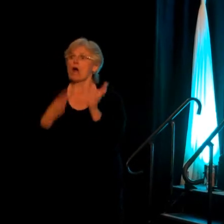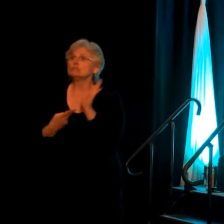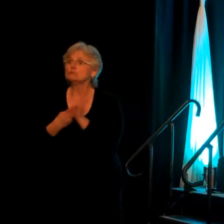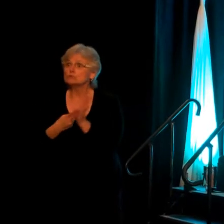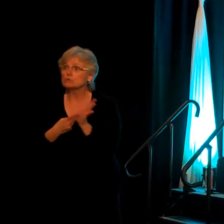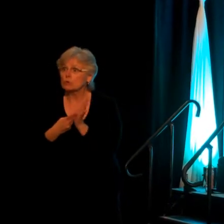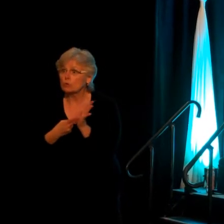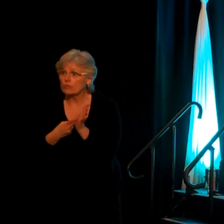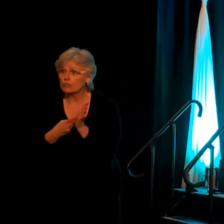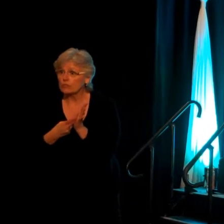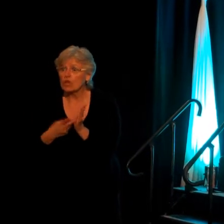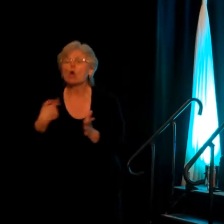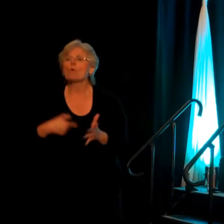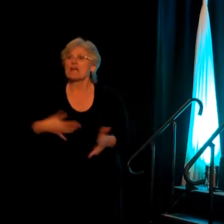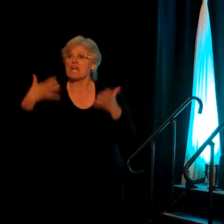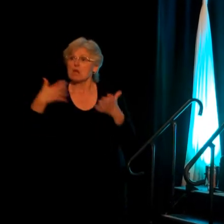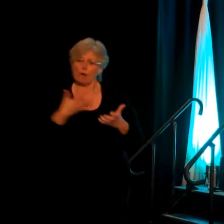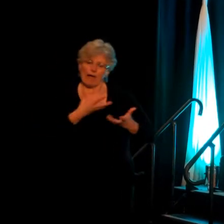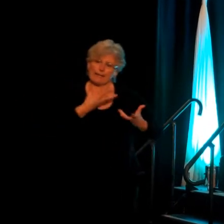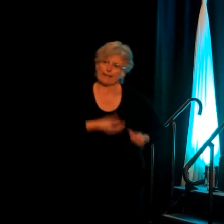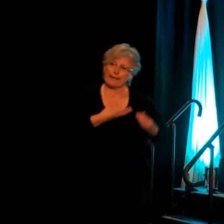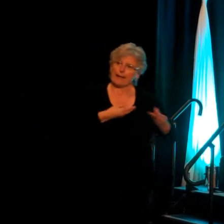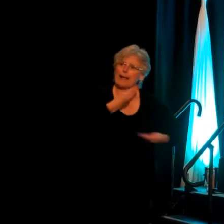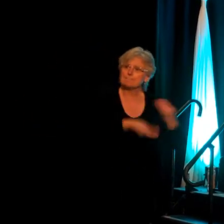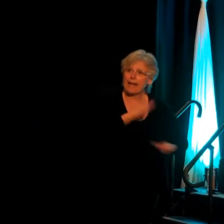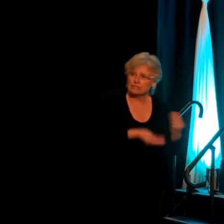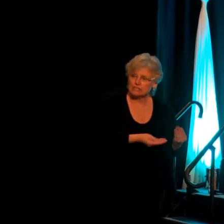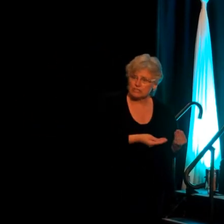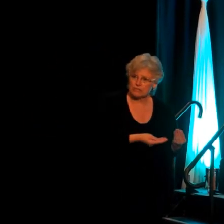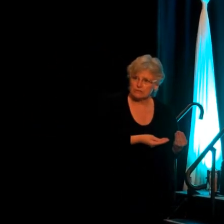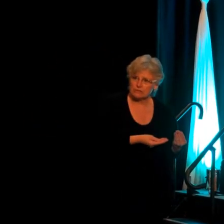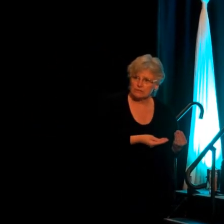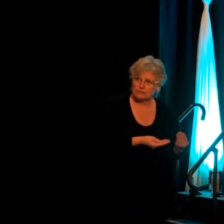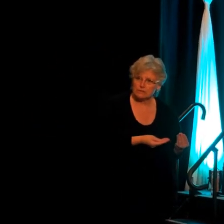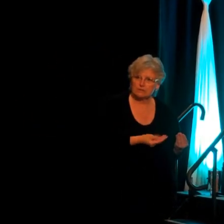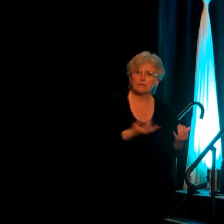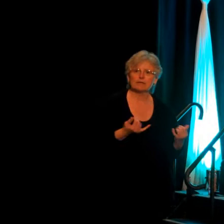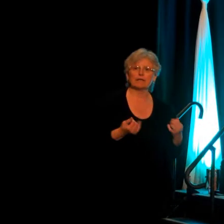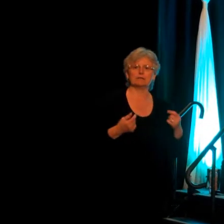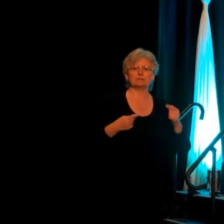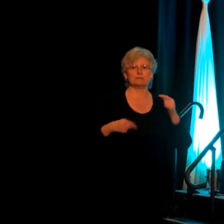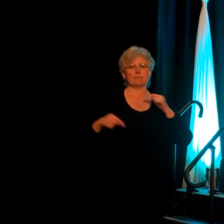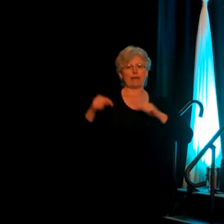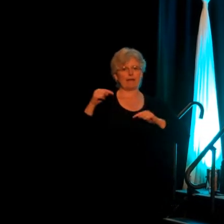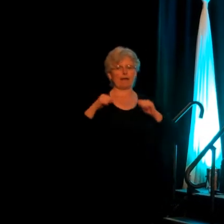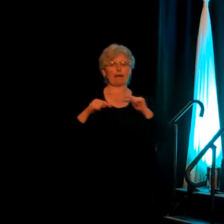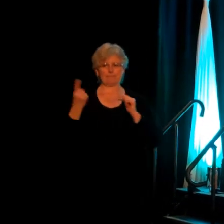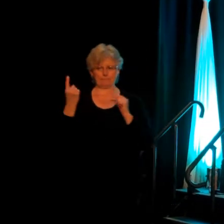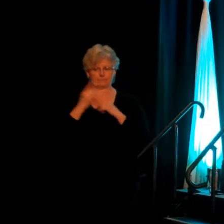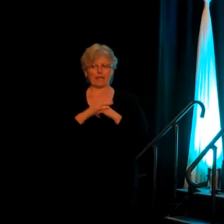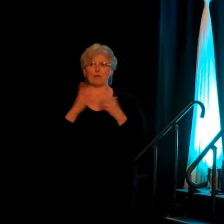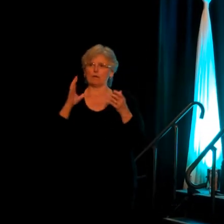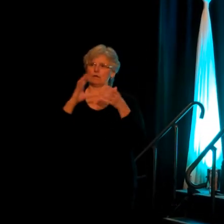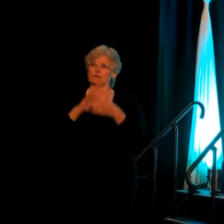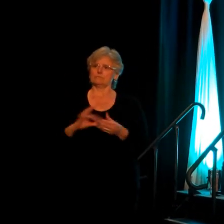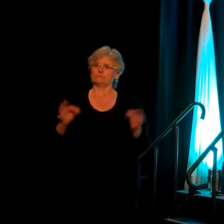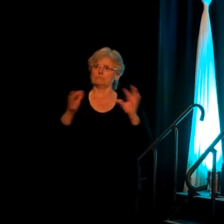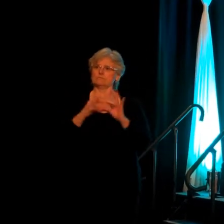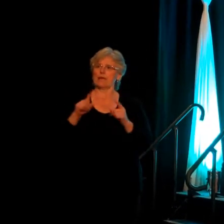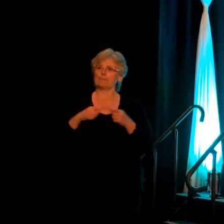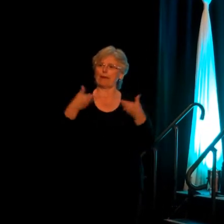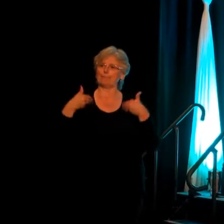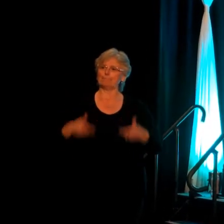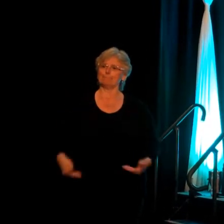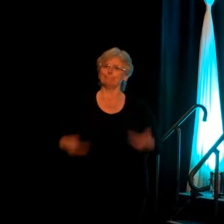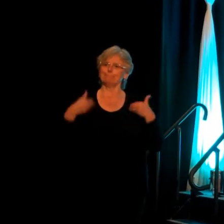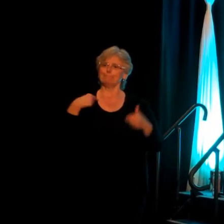truth, and we want compassion. Now, I want to back up a little bit and tell you a little bit about